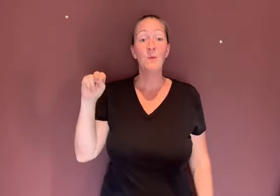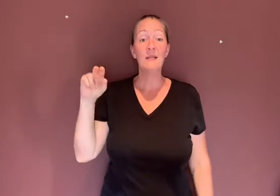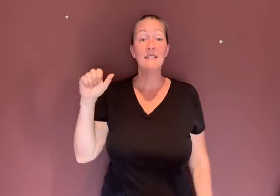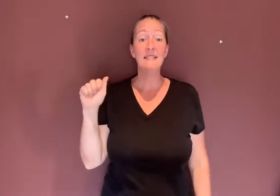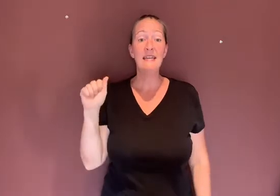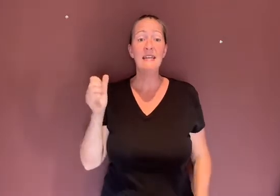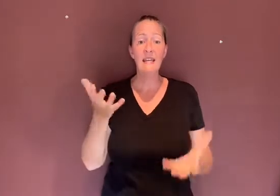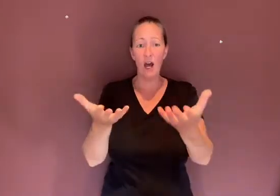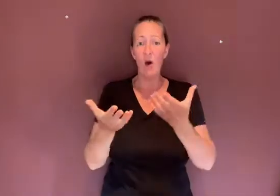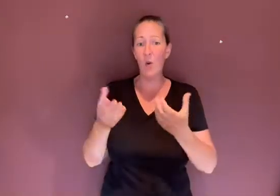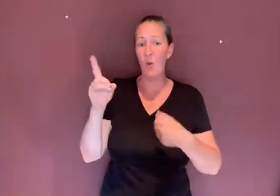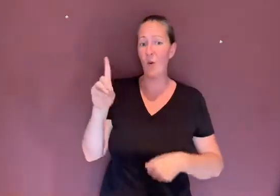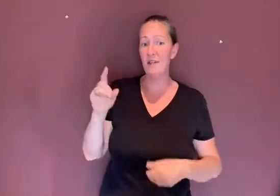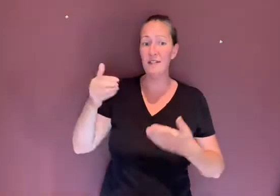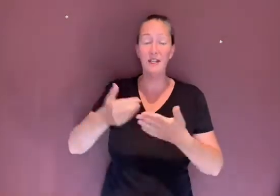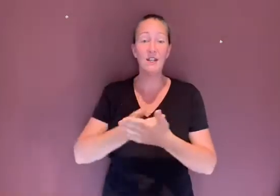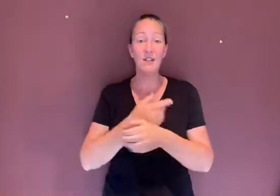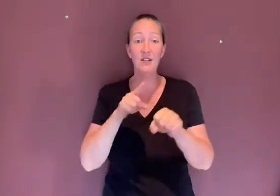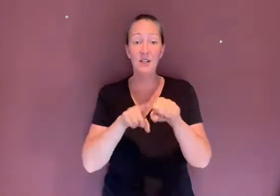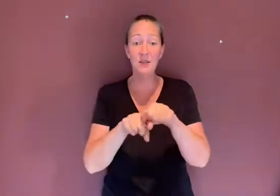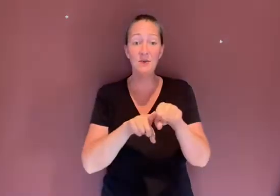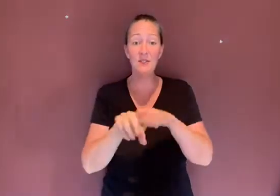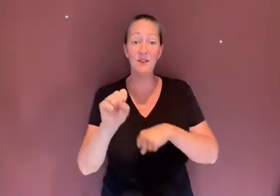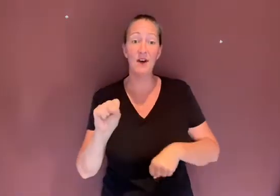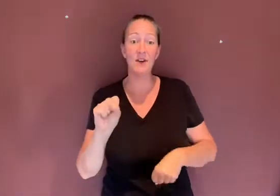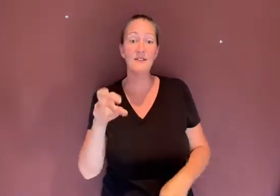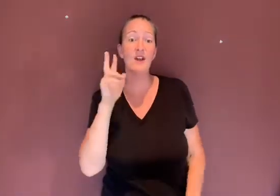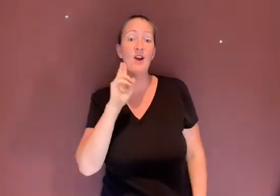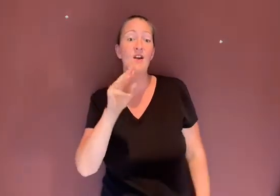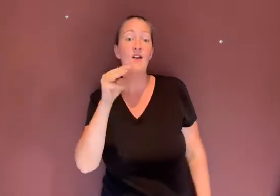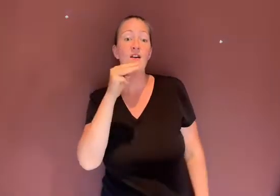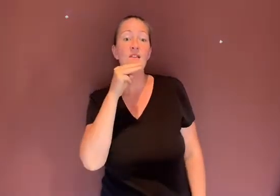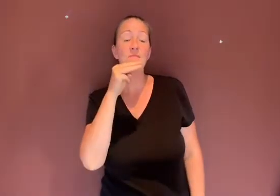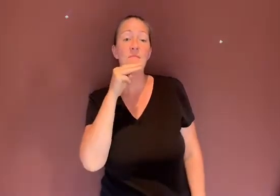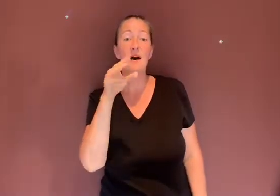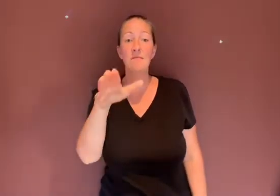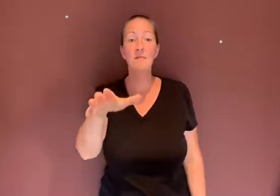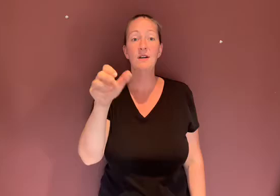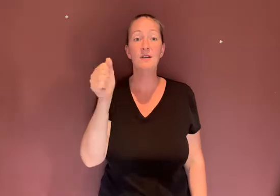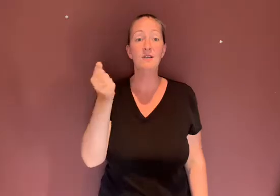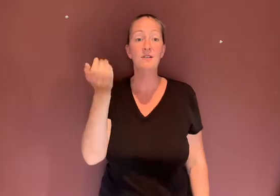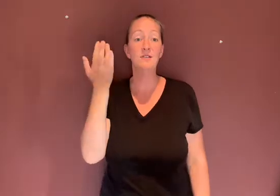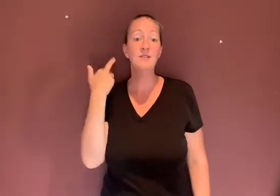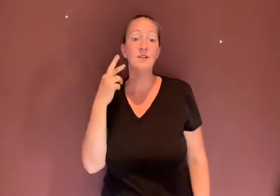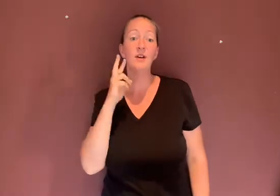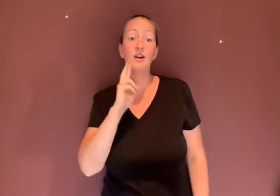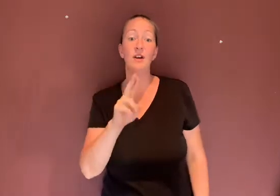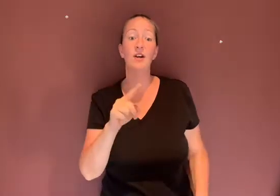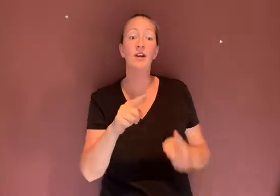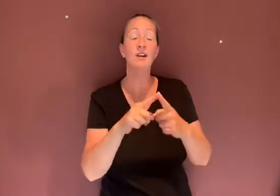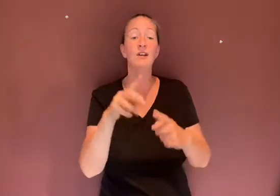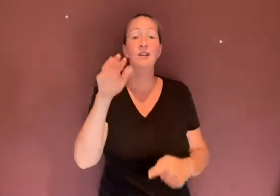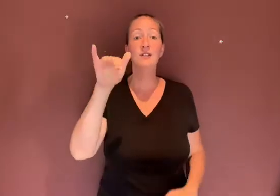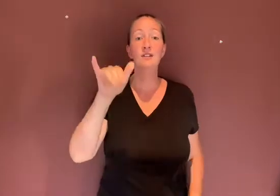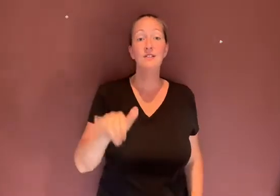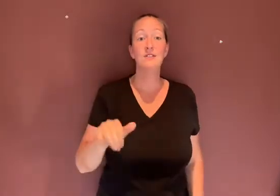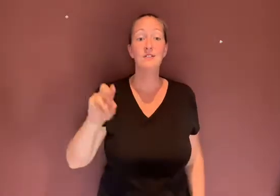When Tina wanted new socks, her mom took her to